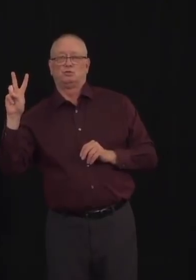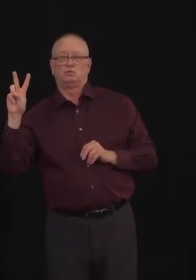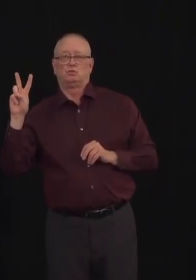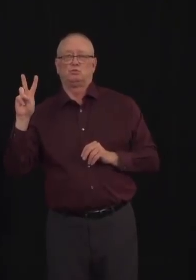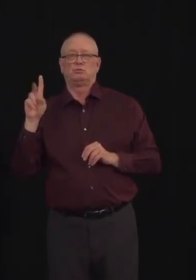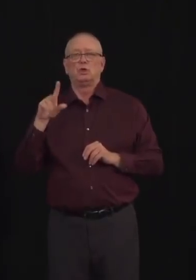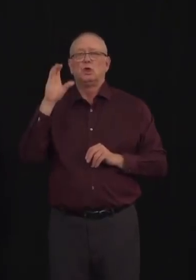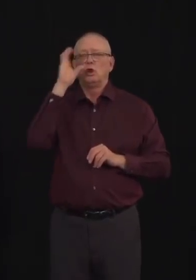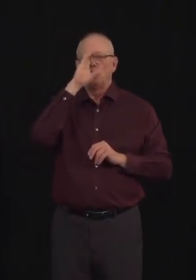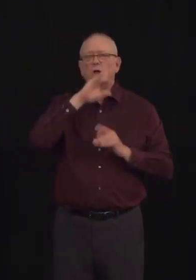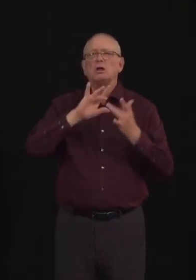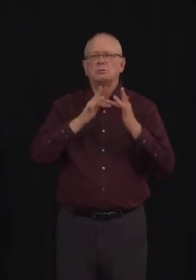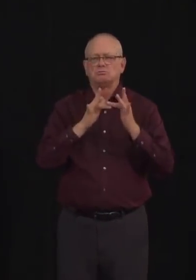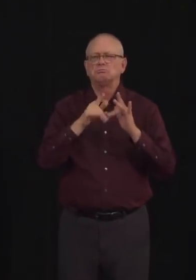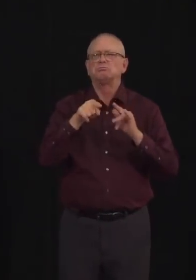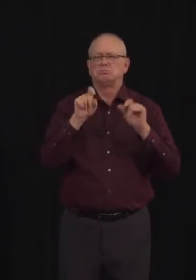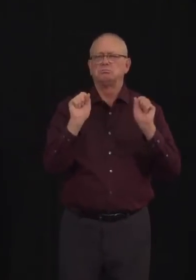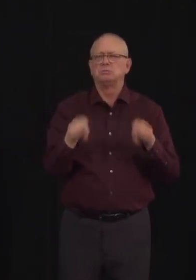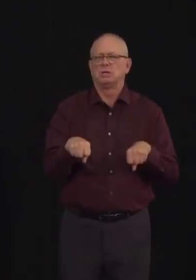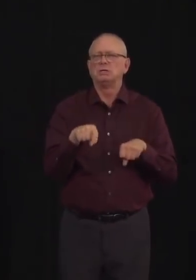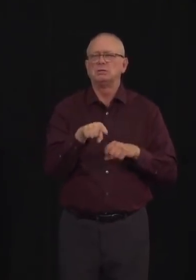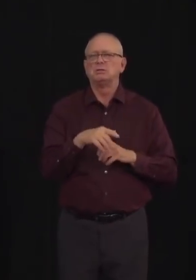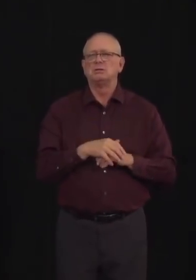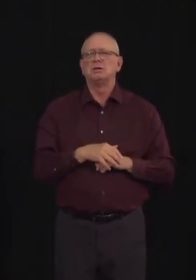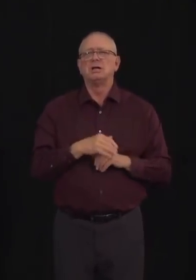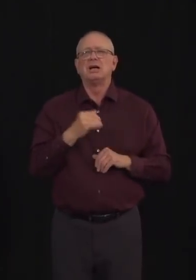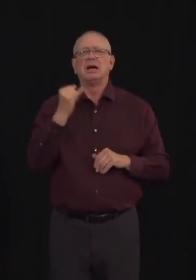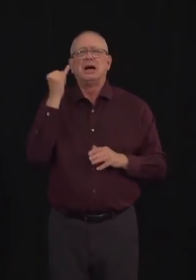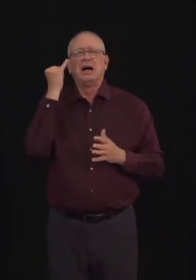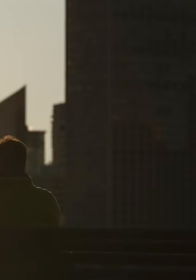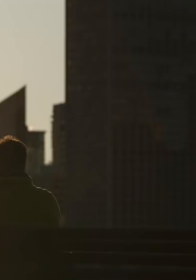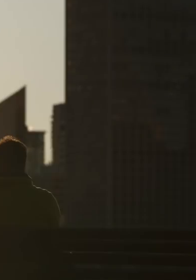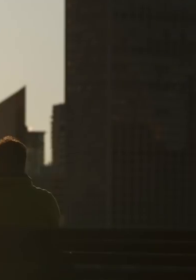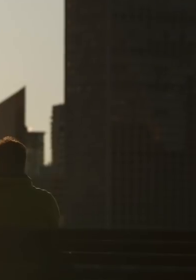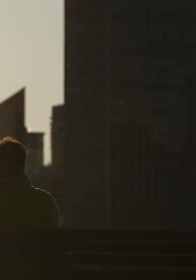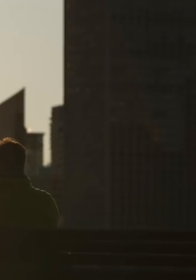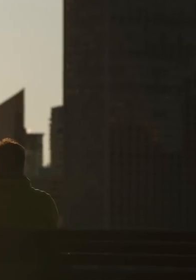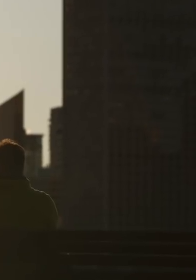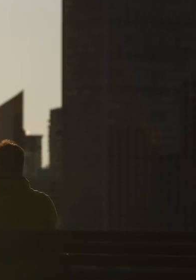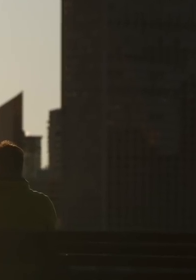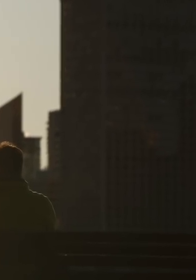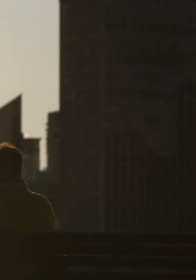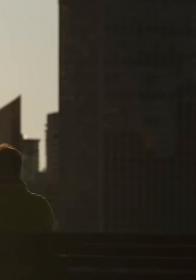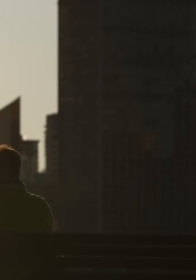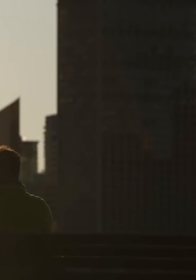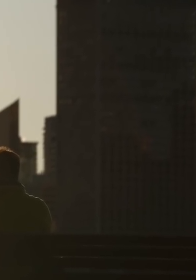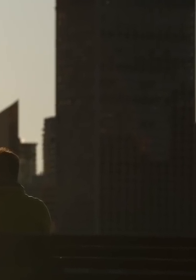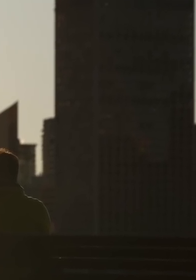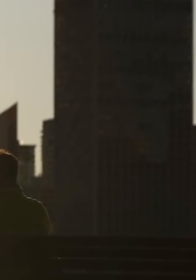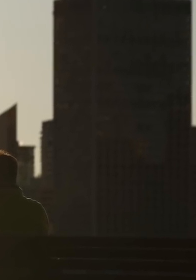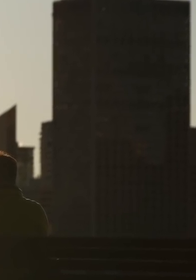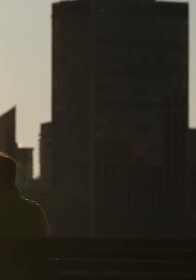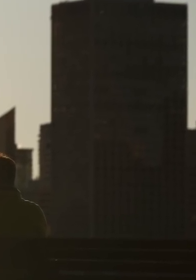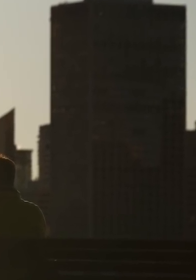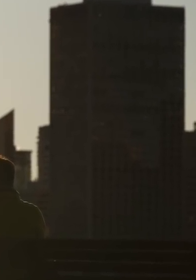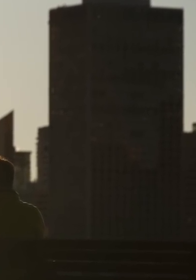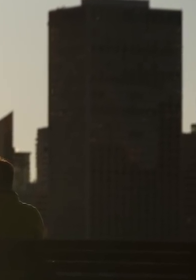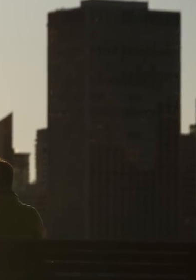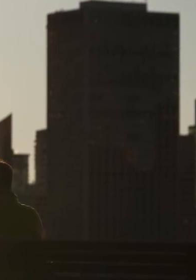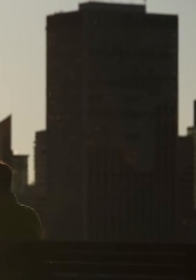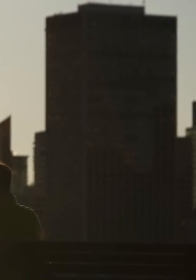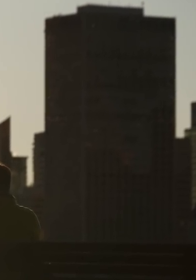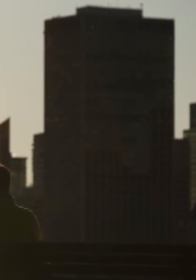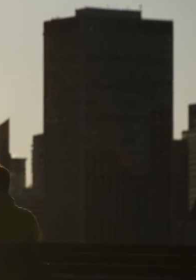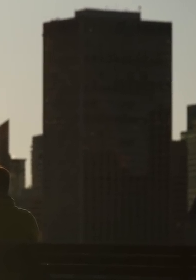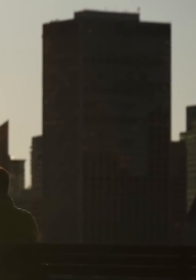or having thoughts of self-harm, please call 911. I also encourage you to be proactive and connect with your loved